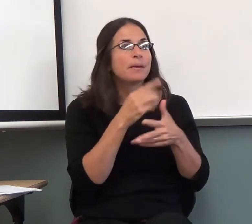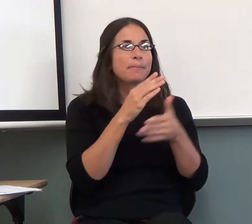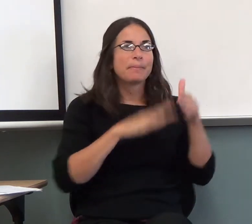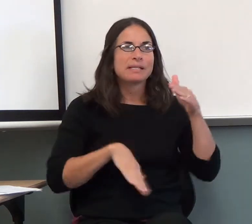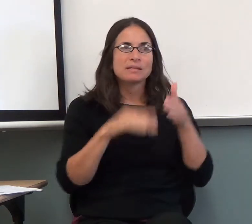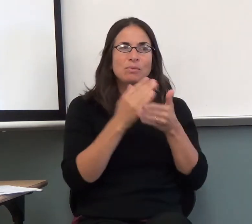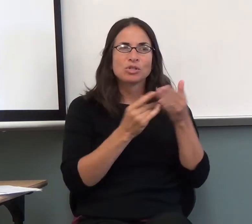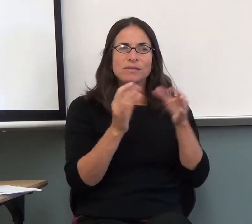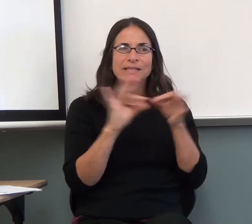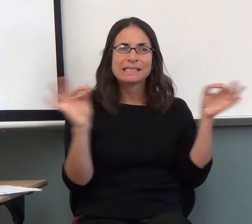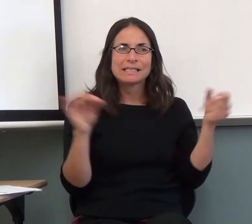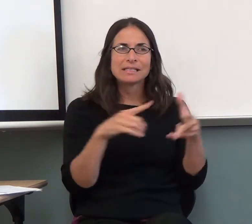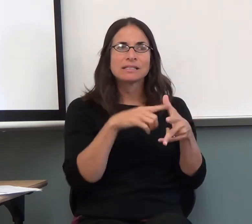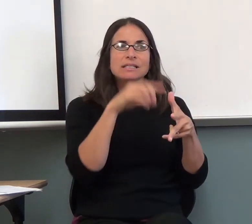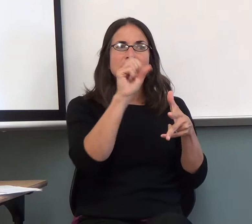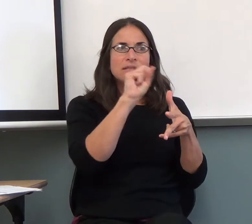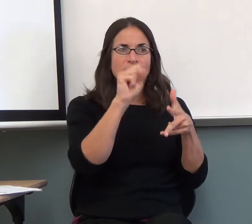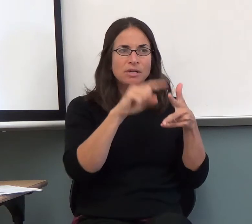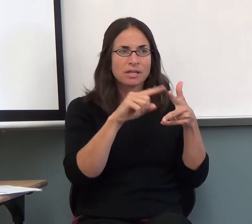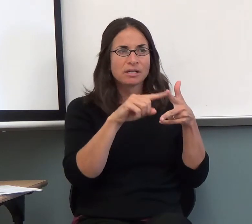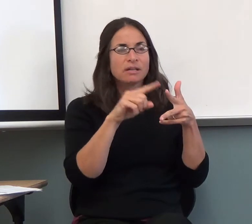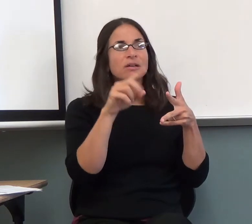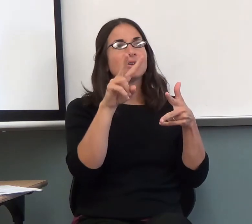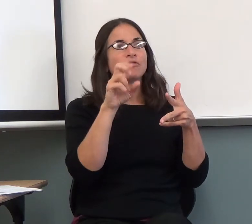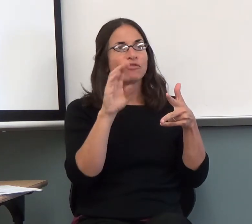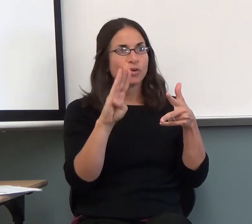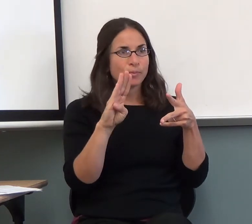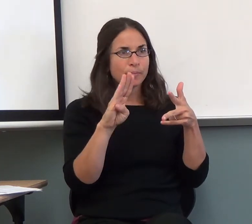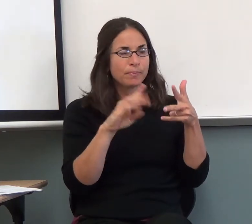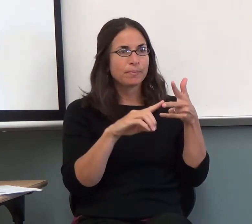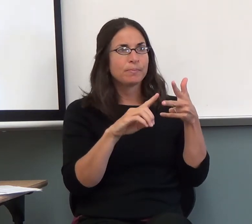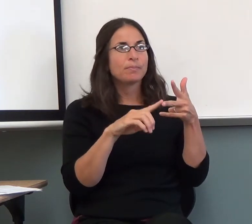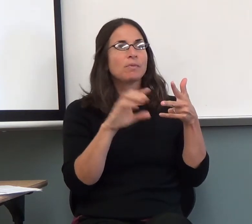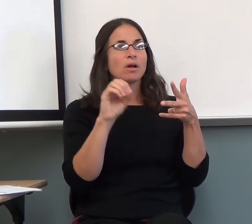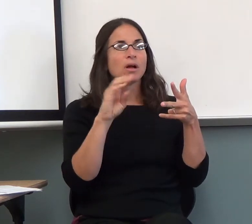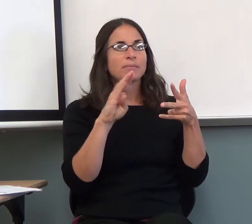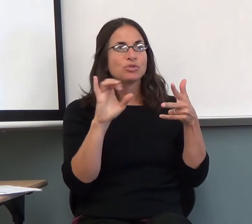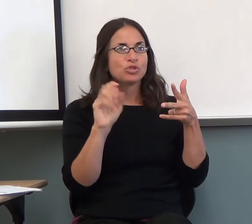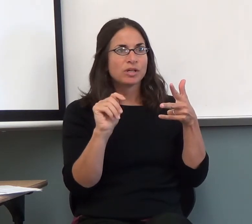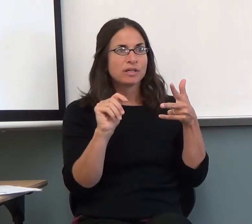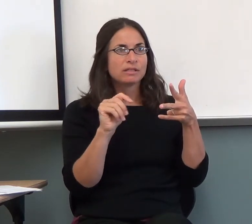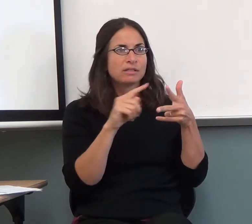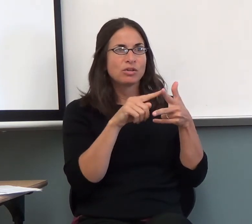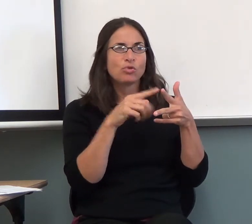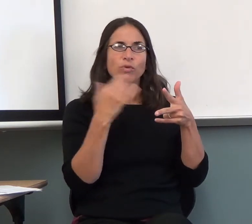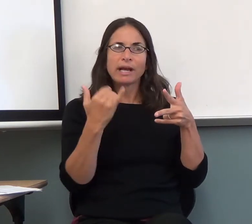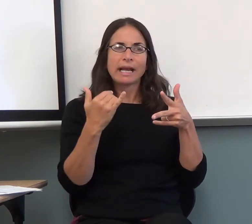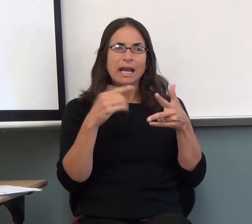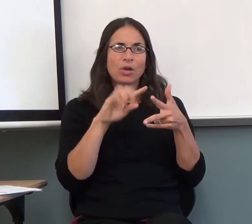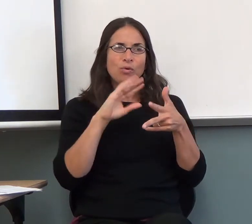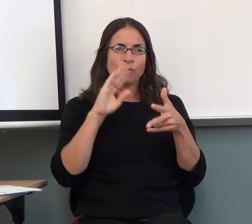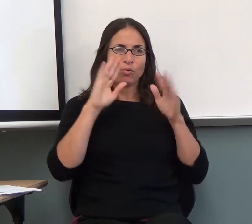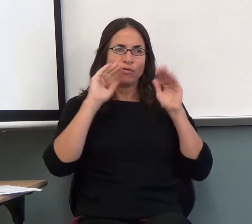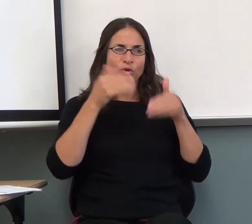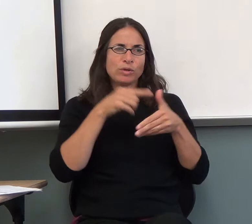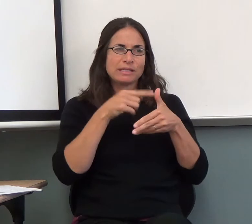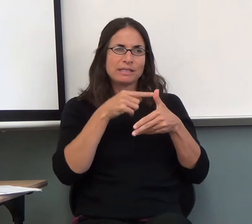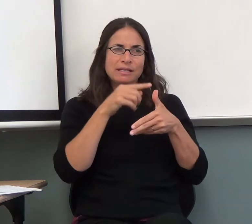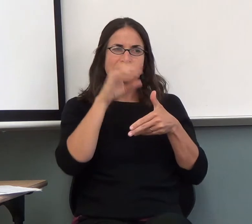now, and we're going to learn about the verbs here in a little bit, and we're going to learn about objects later on, okay? So right now it's just the subject,